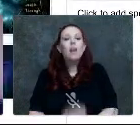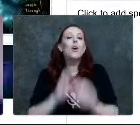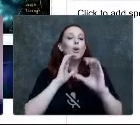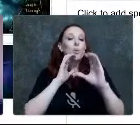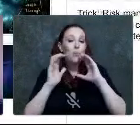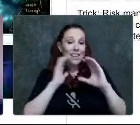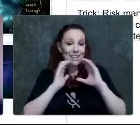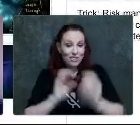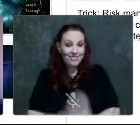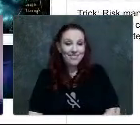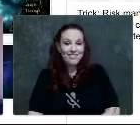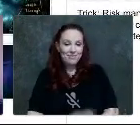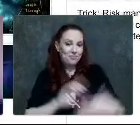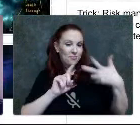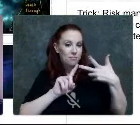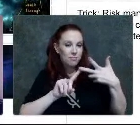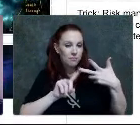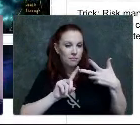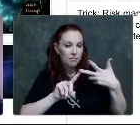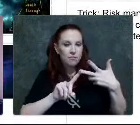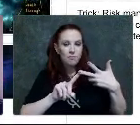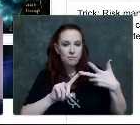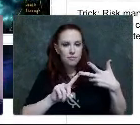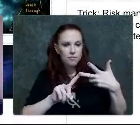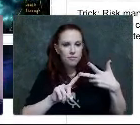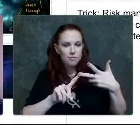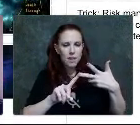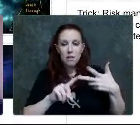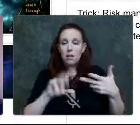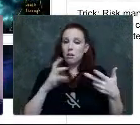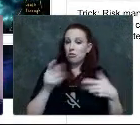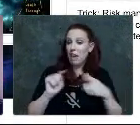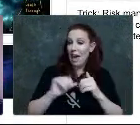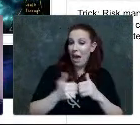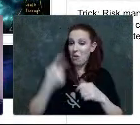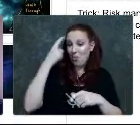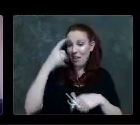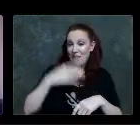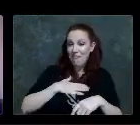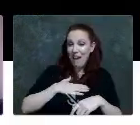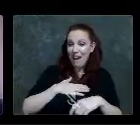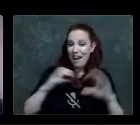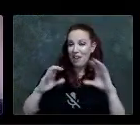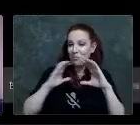communication, which let me know in the chat. How do you think my communication is going so far?